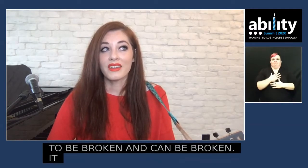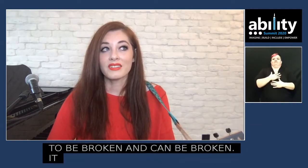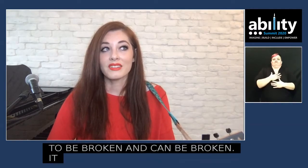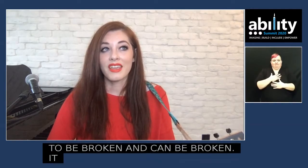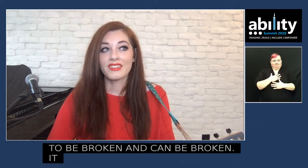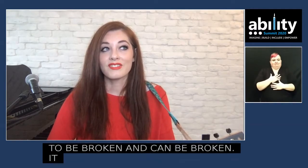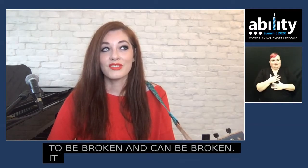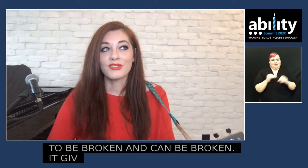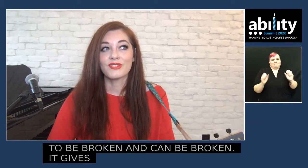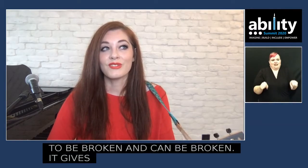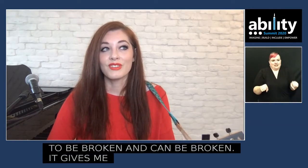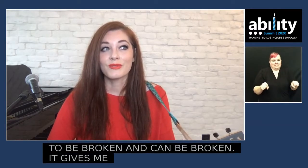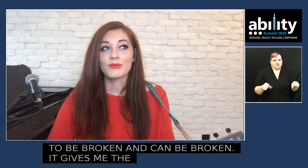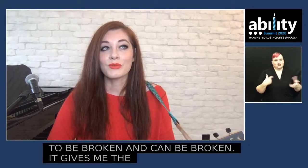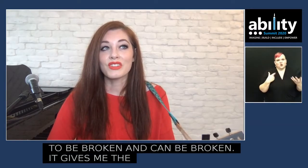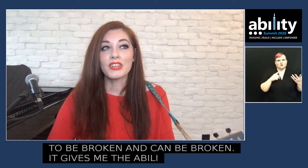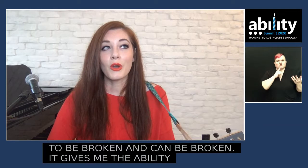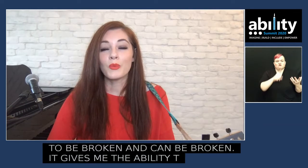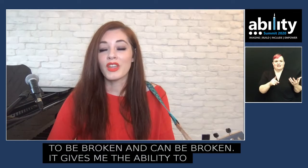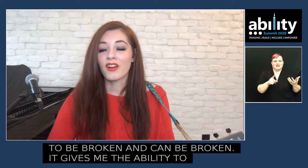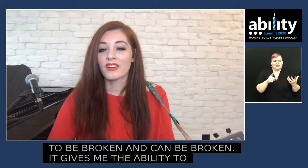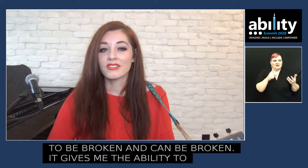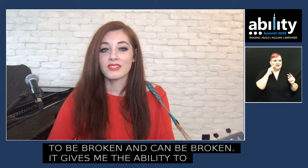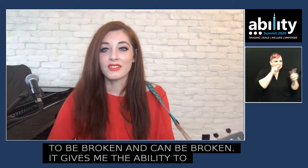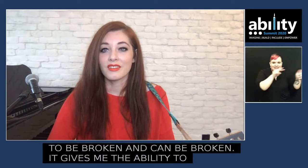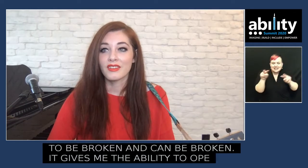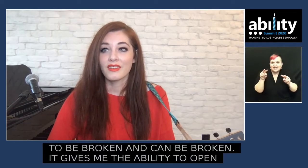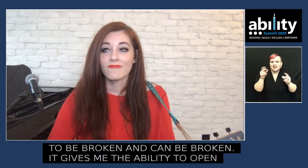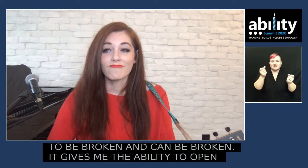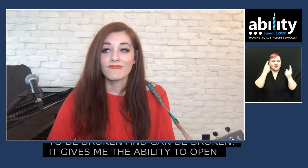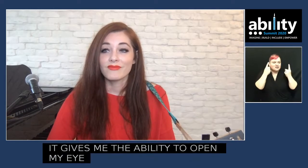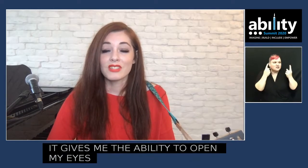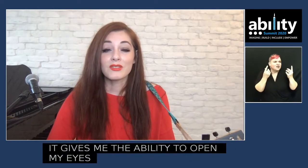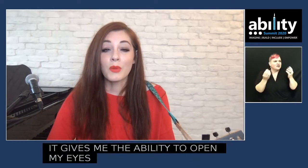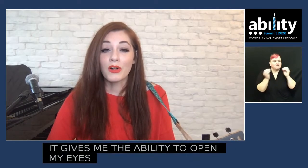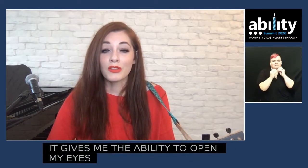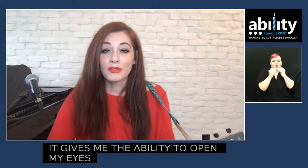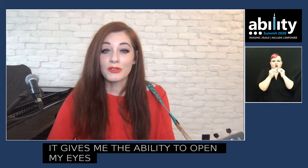open my eyes and to really go beyond